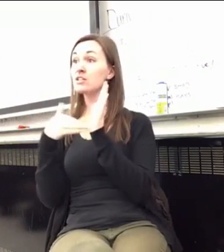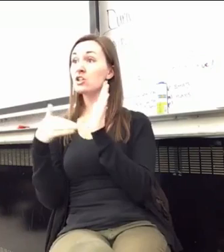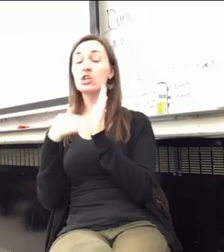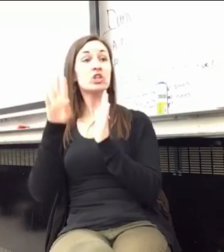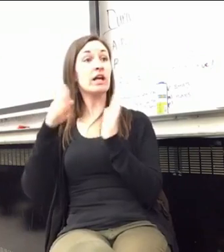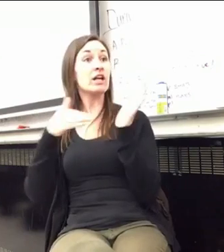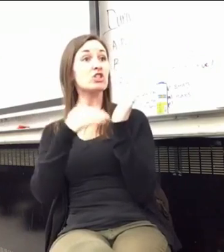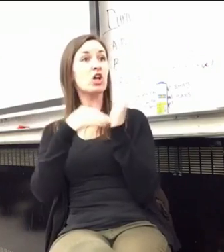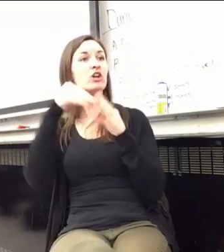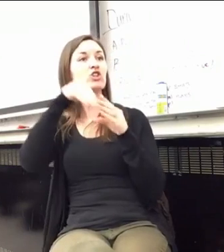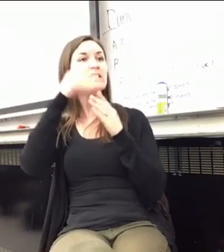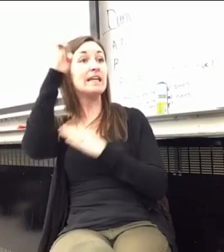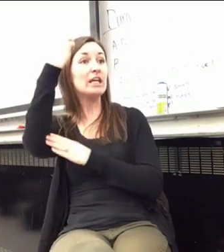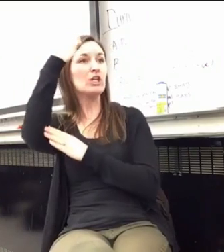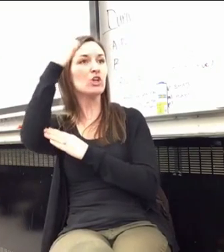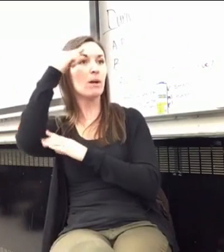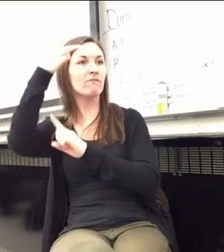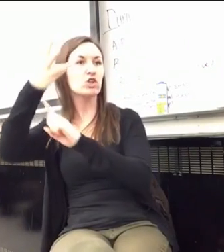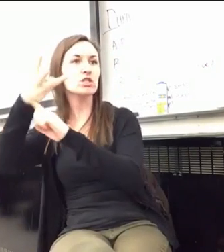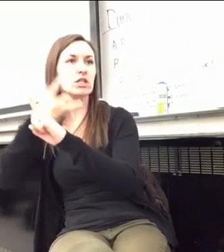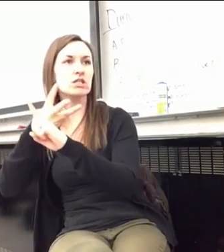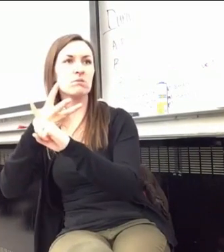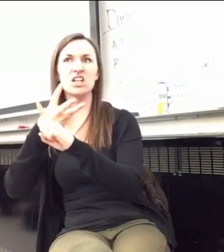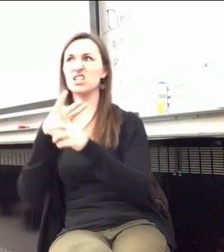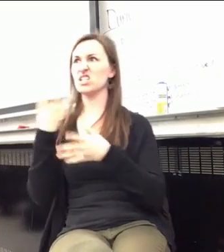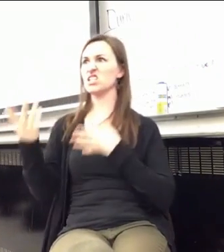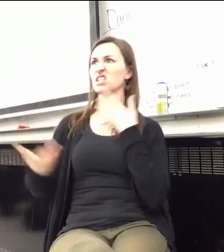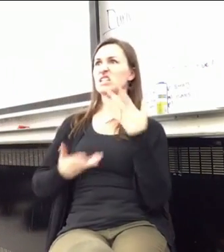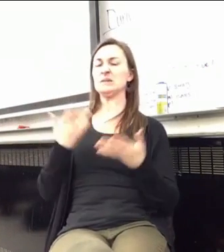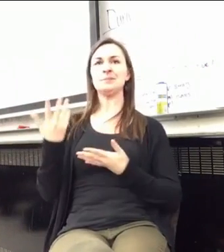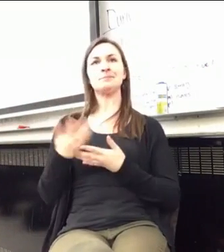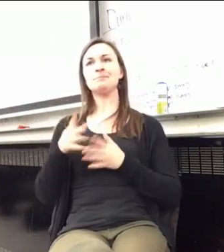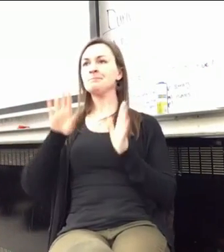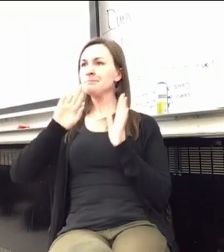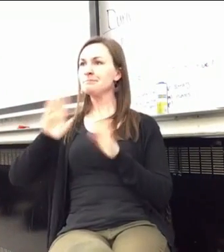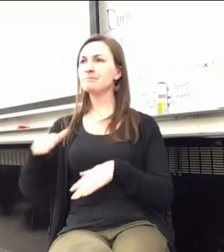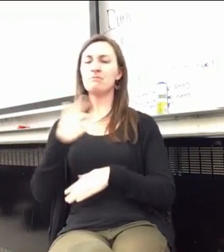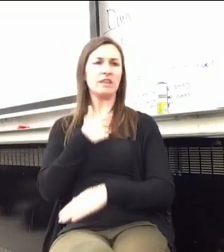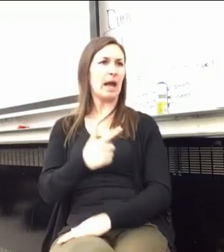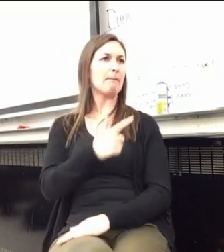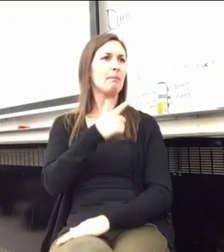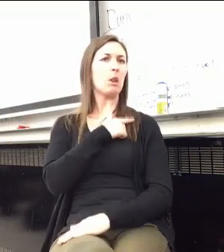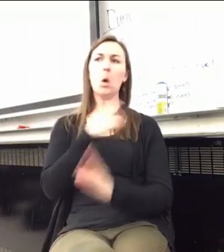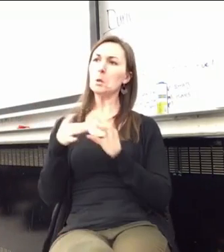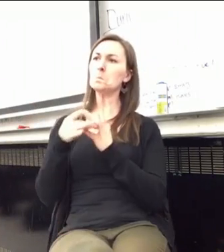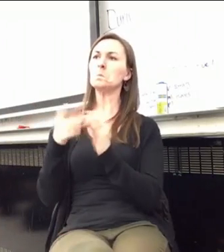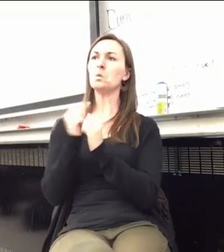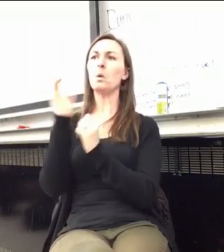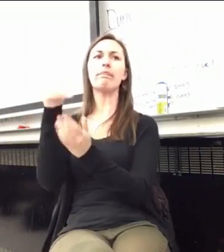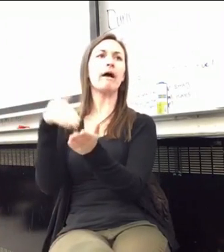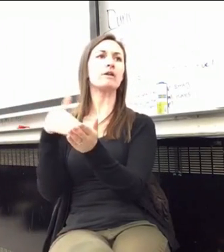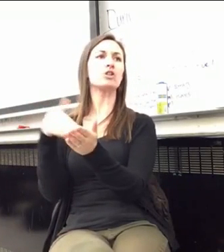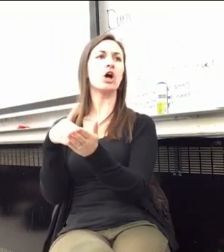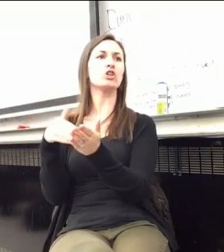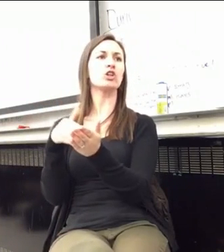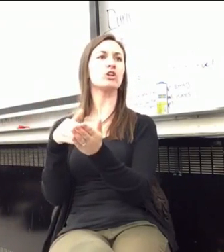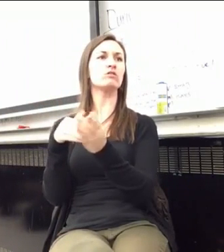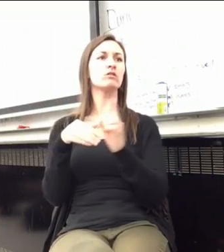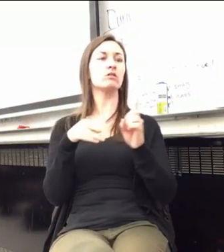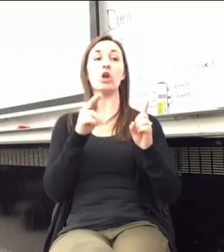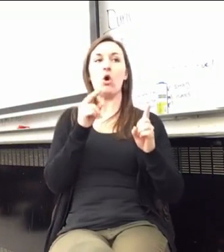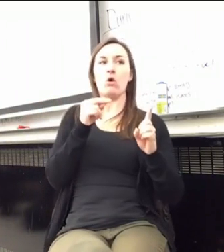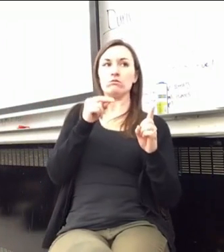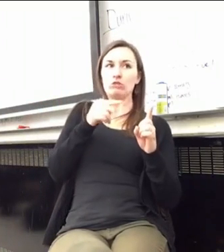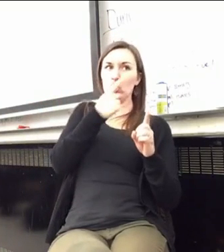is in Europe for the next 6 months. So he's like, you know what? I'm loyal to my doctor. I'm not going to go see him. He goes back home. He waits